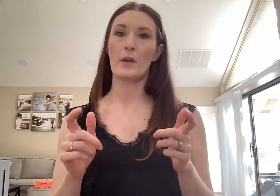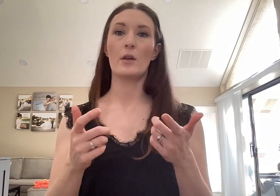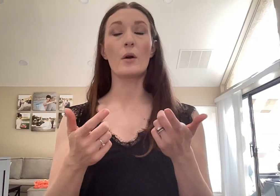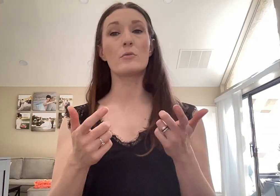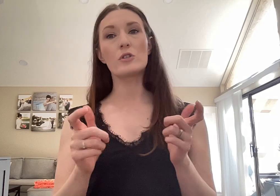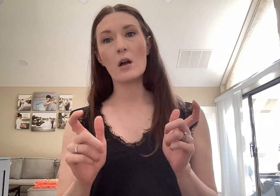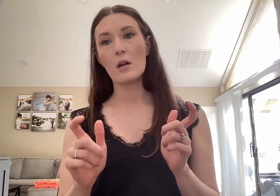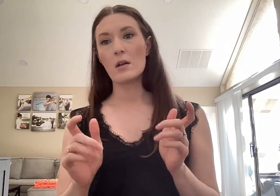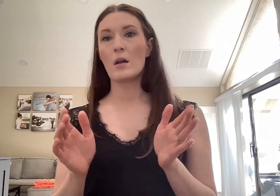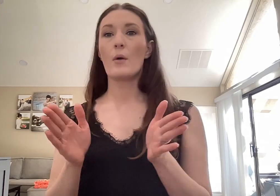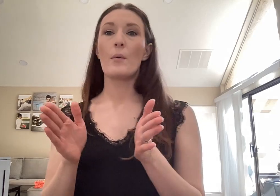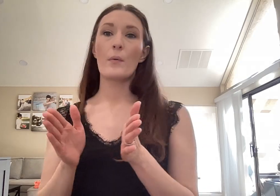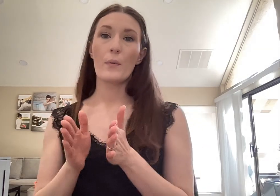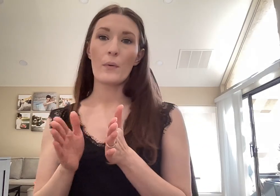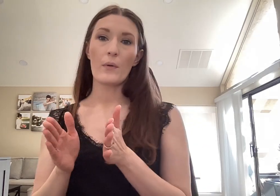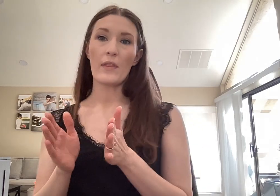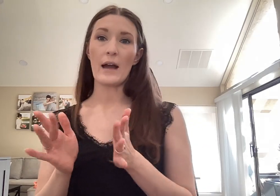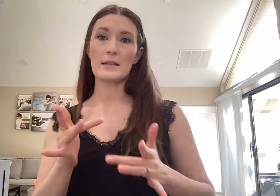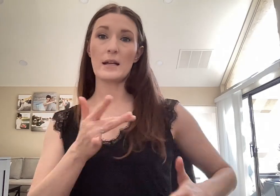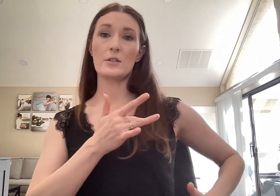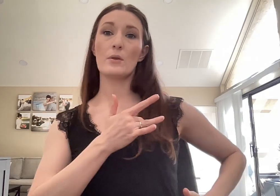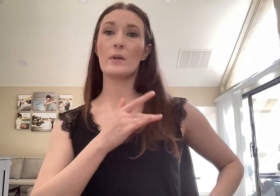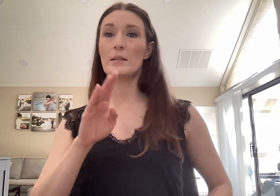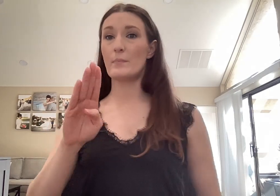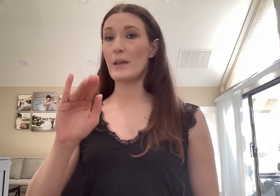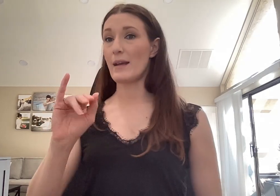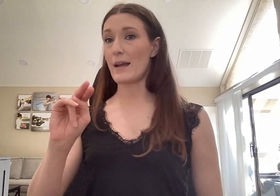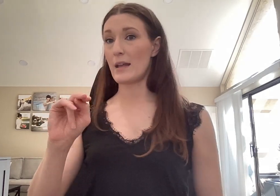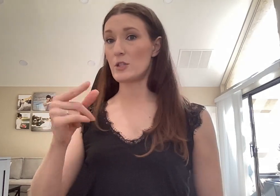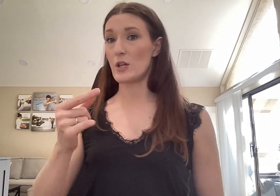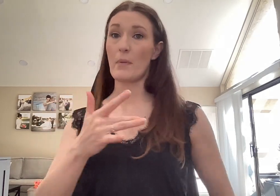go. That 10-2 is B-I-N-G, bing.